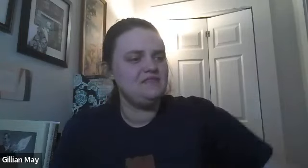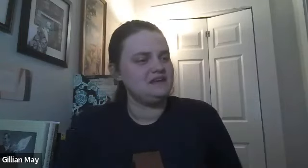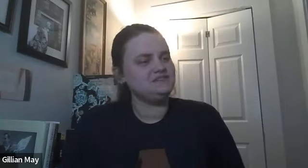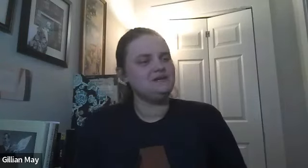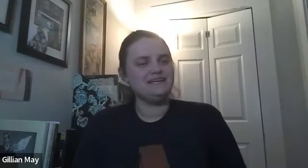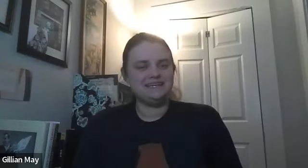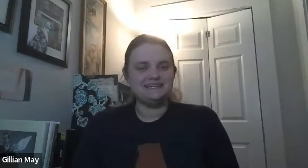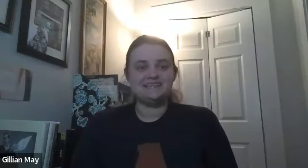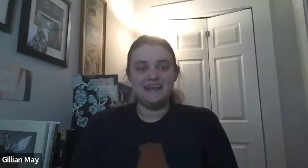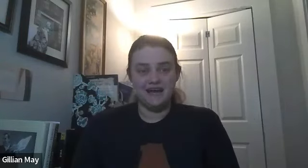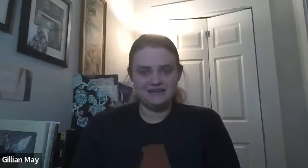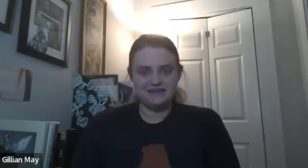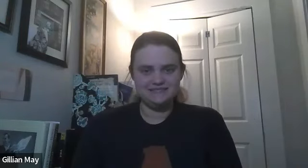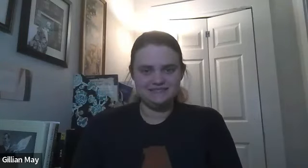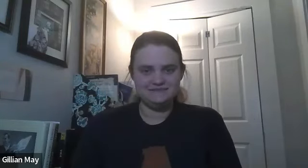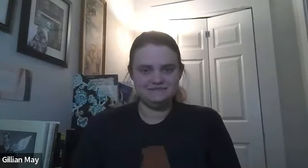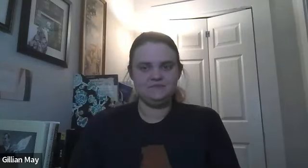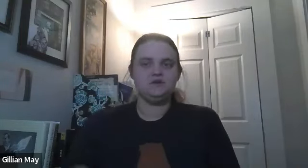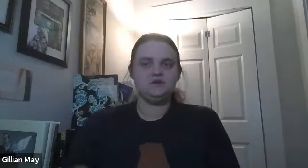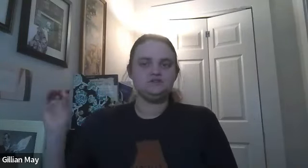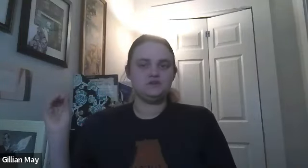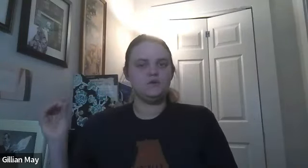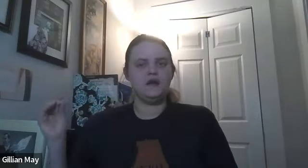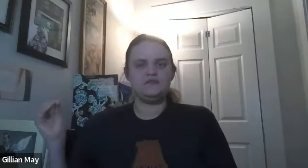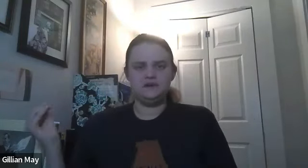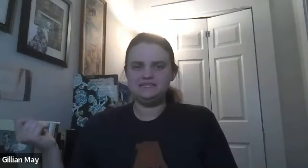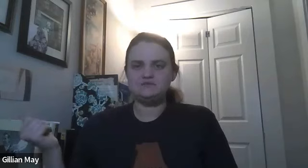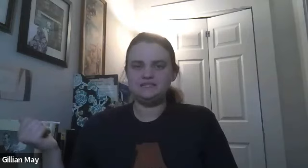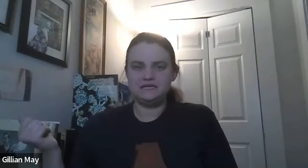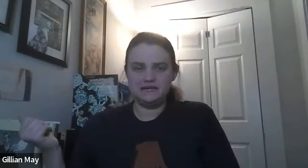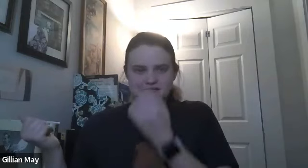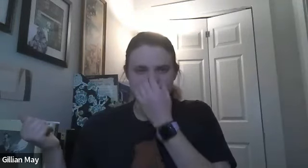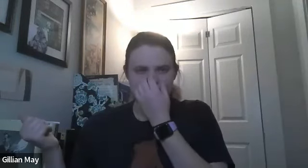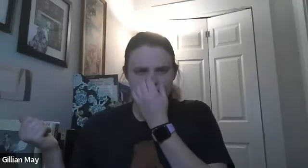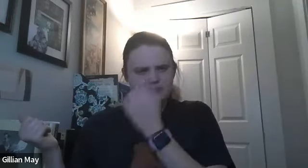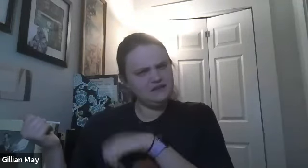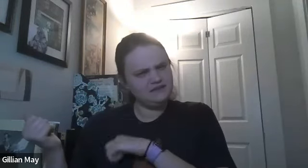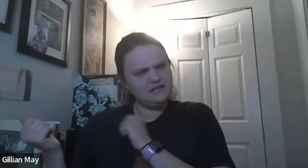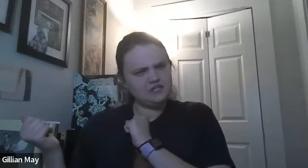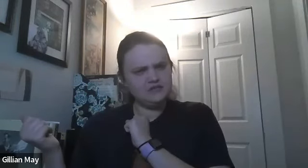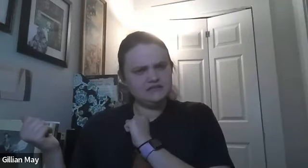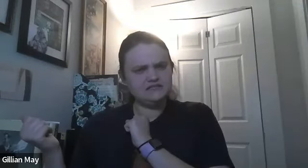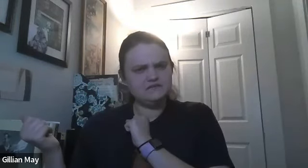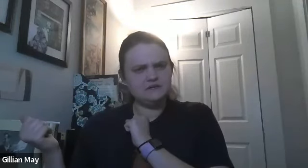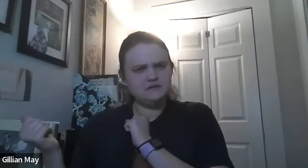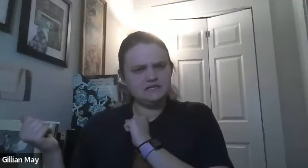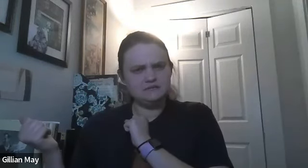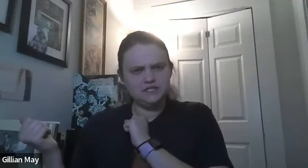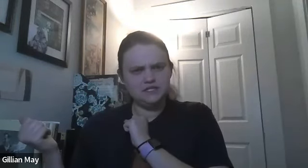The next one is nice. So I think we did this when we did nice. I think, did I show you guys the sign for nice to meet